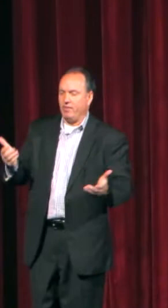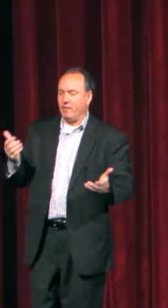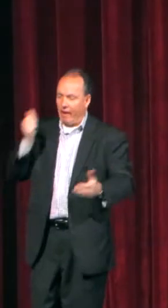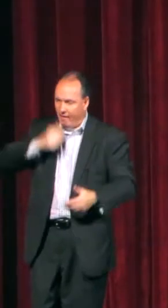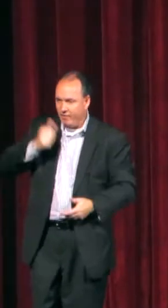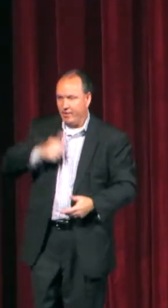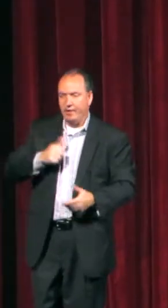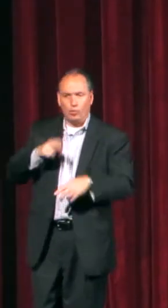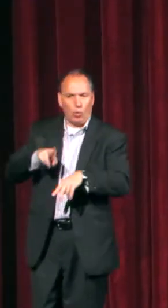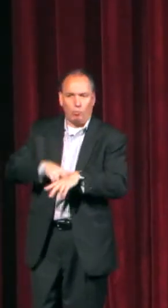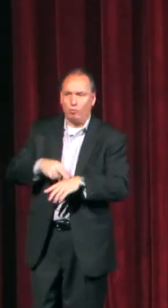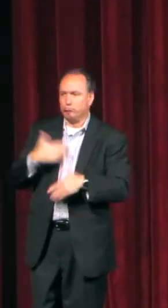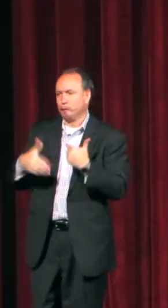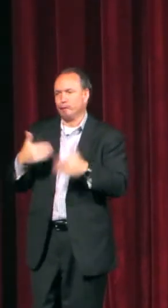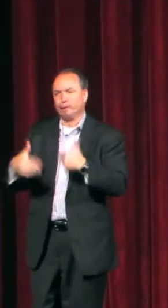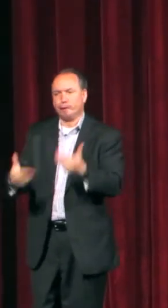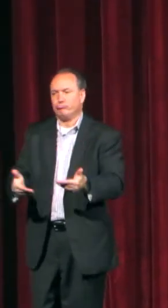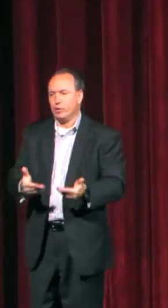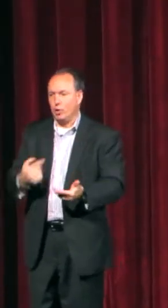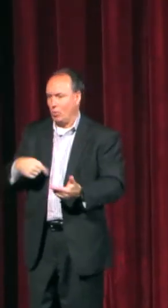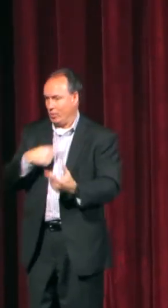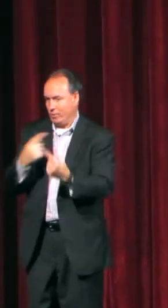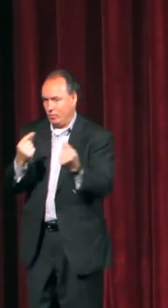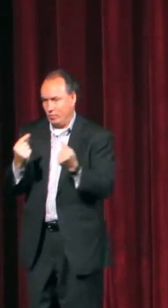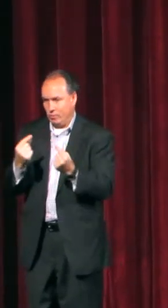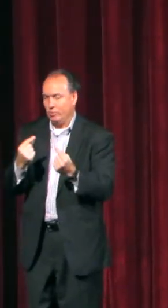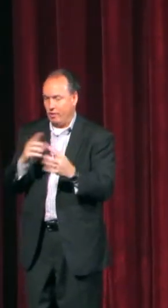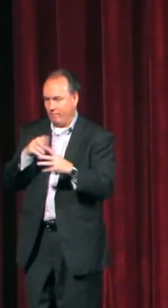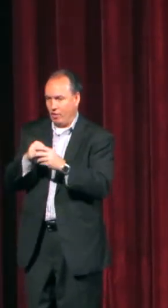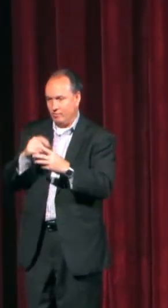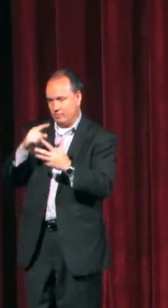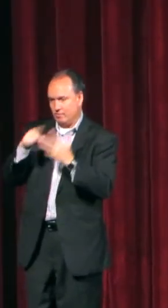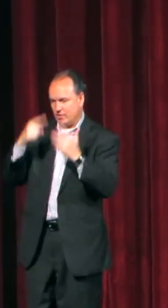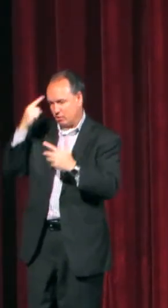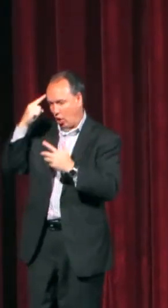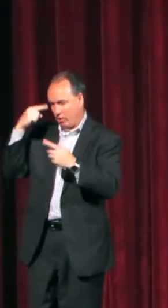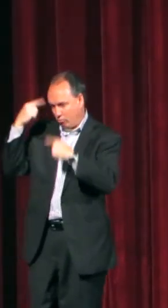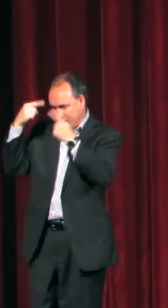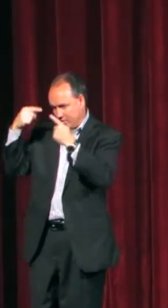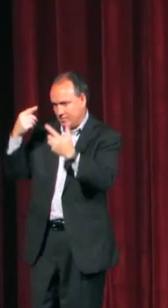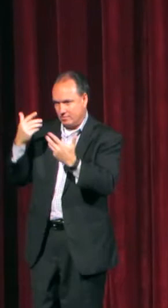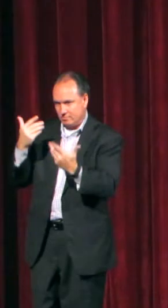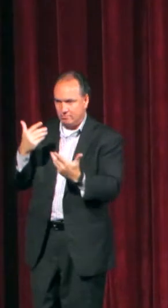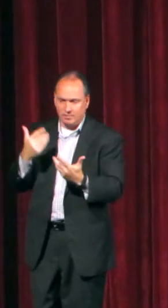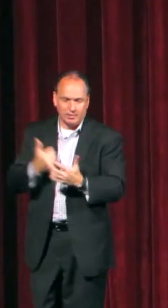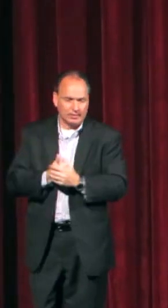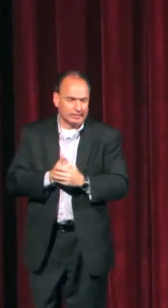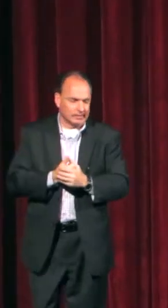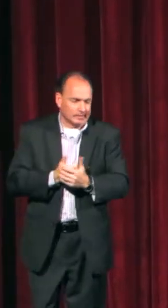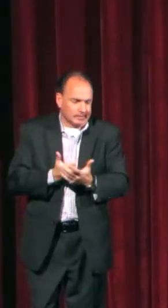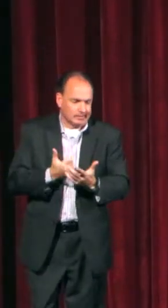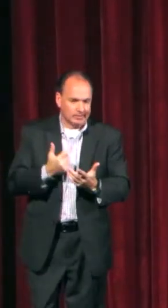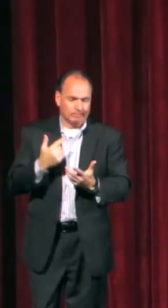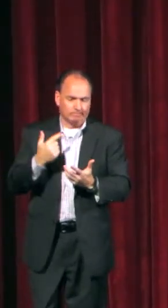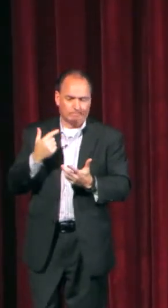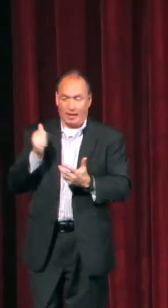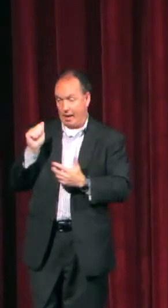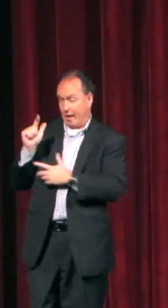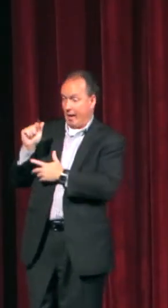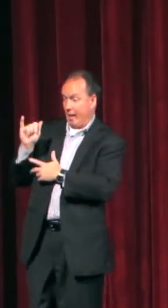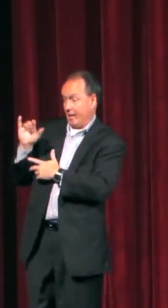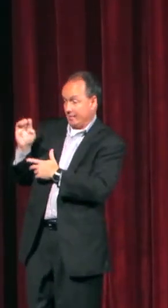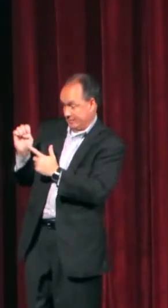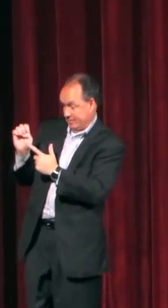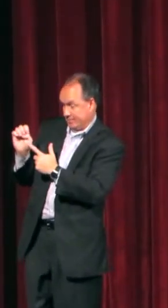every day-to-day thing that we do involves this thought process. So what Alice